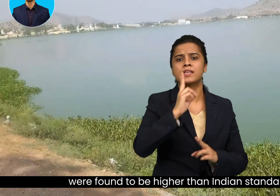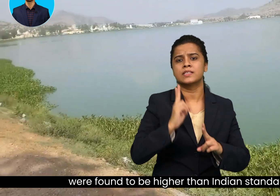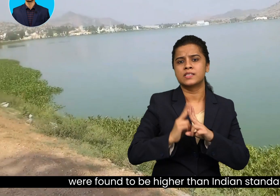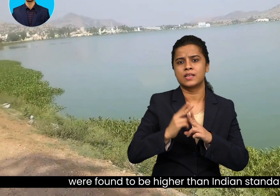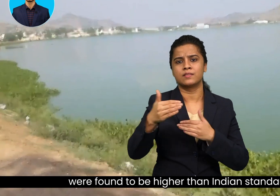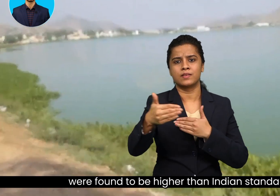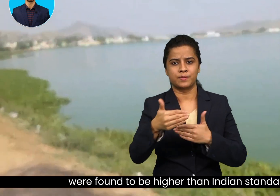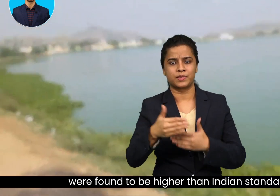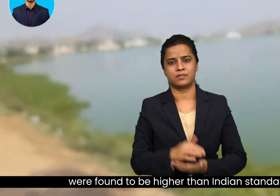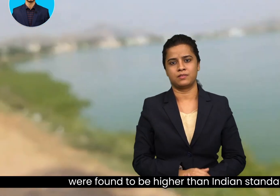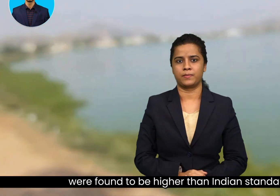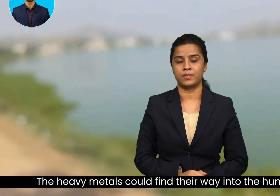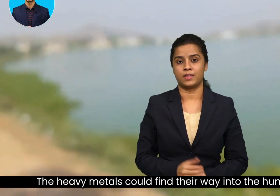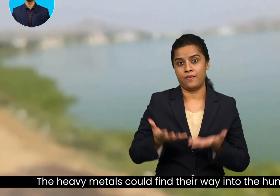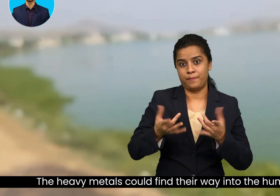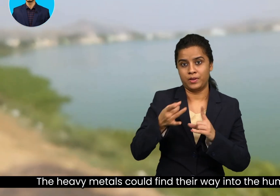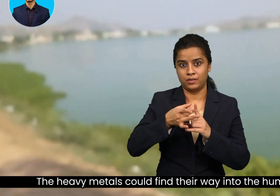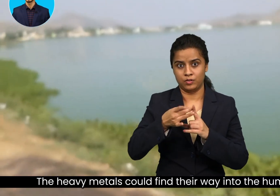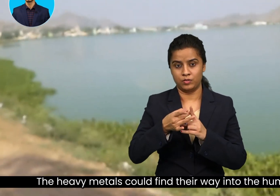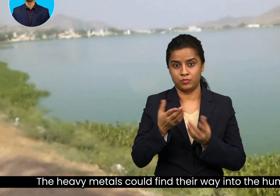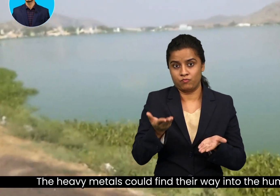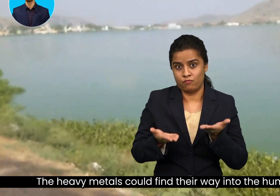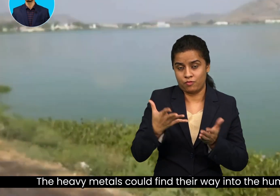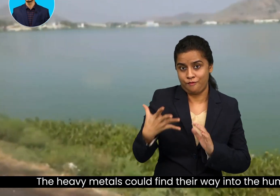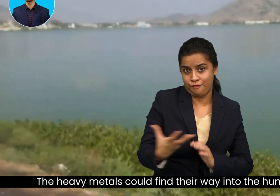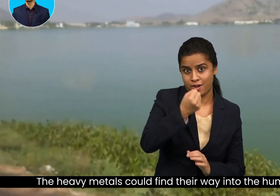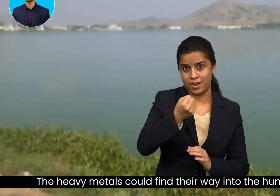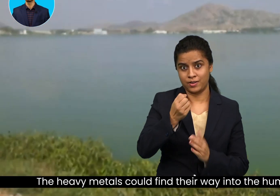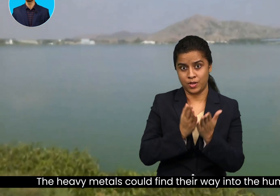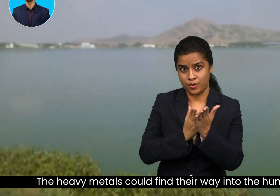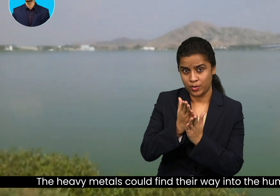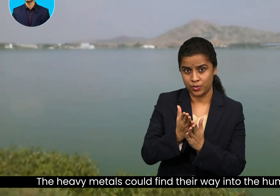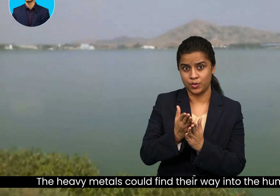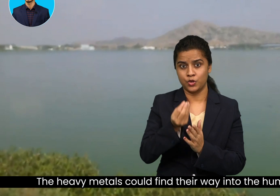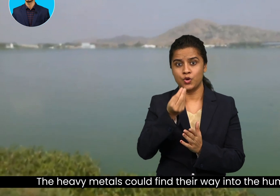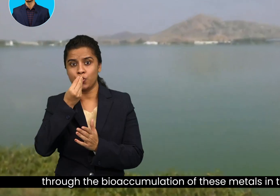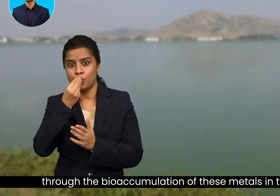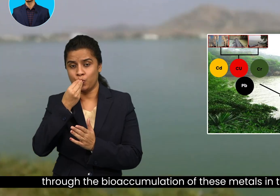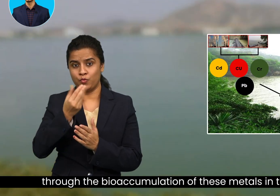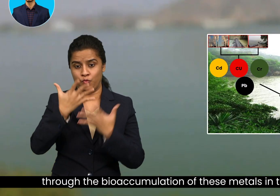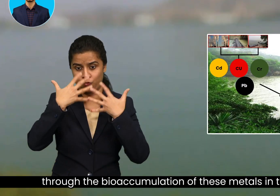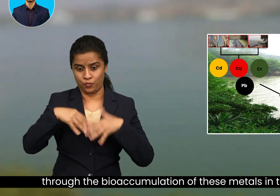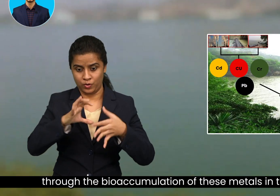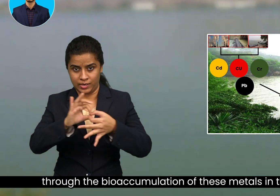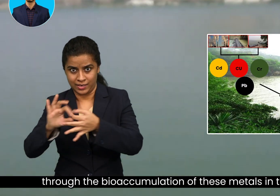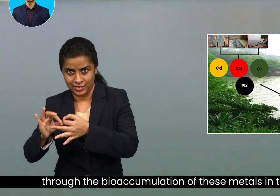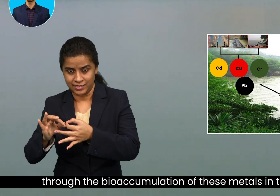standard limits. The heavy metals could find their way into the human food chain through the